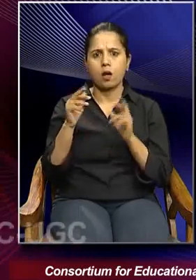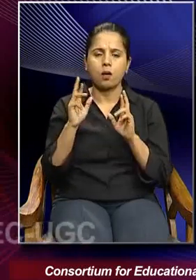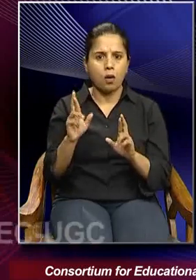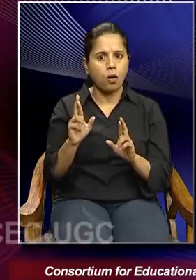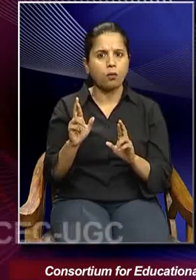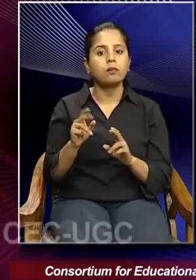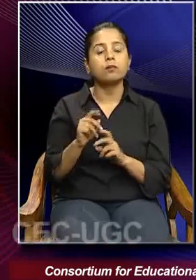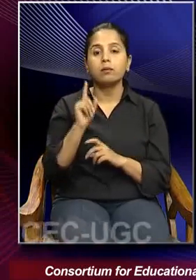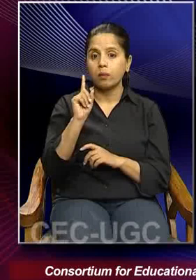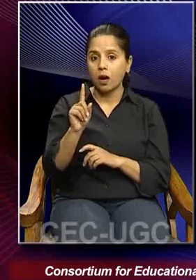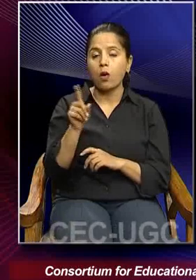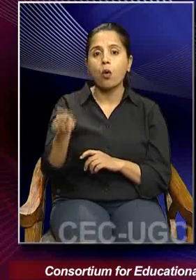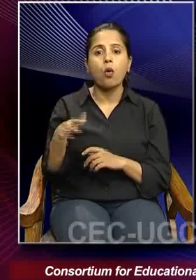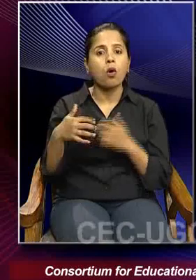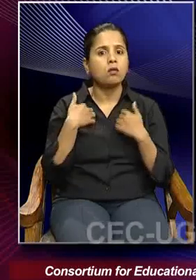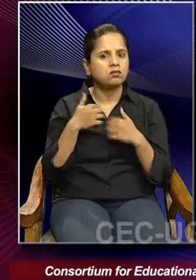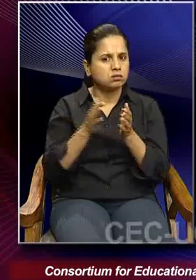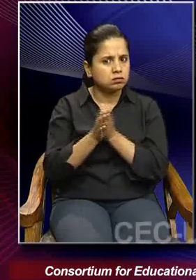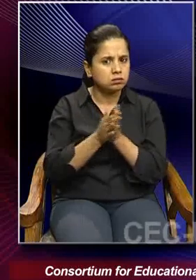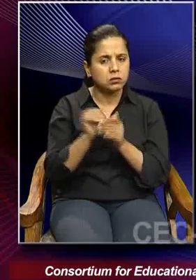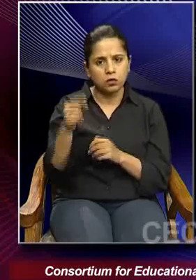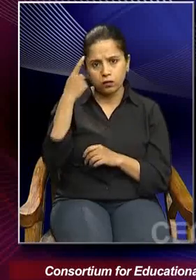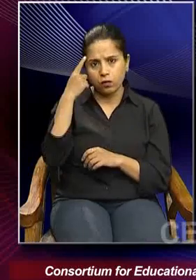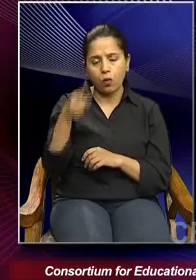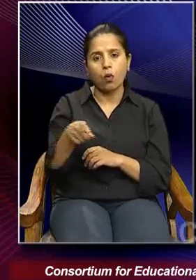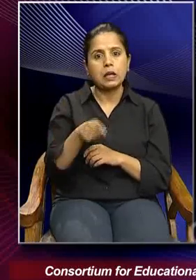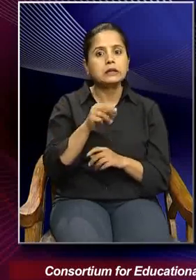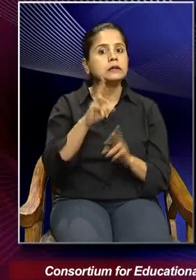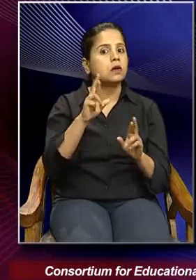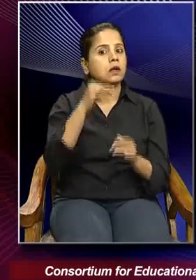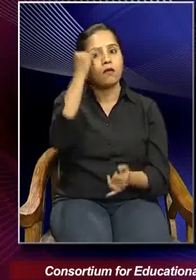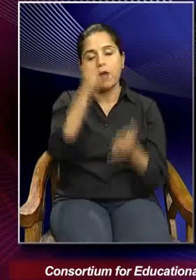it desires or strives for the end.